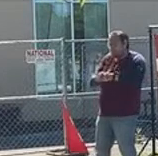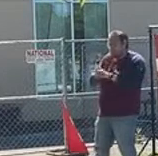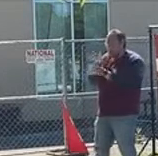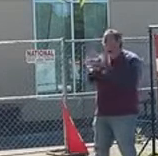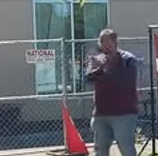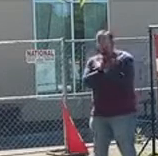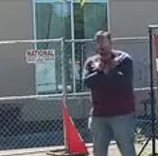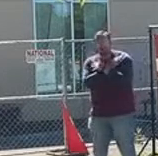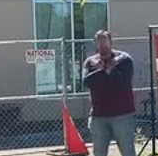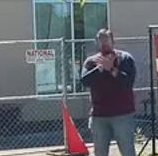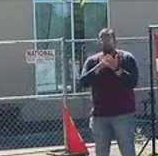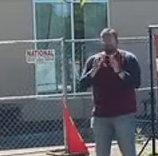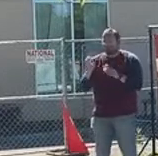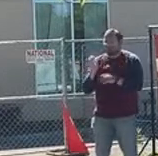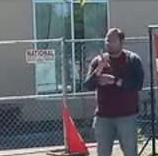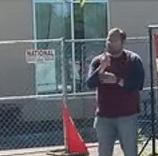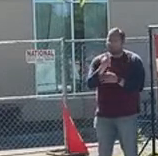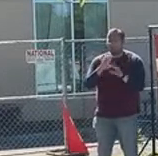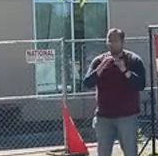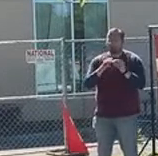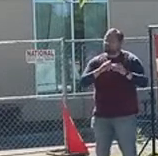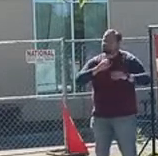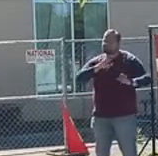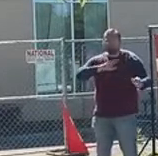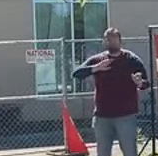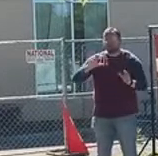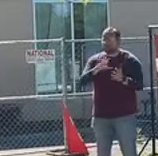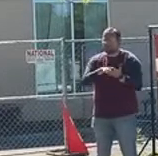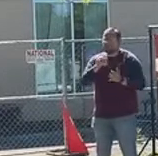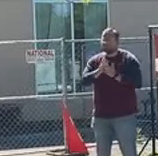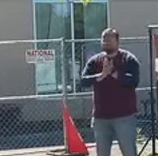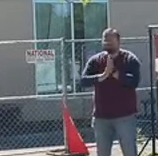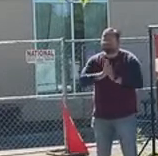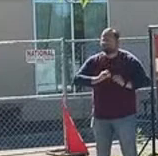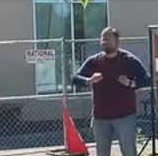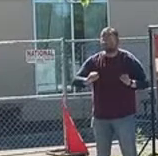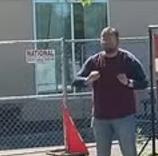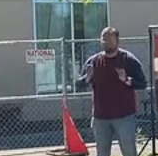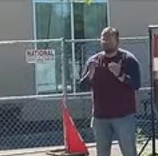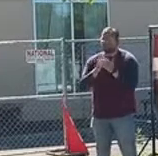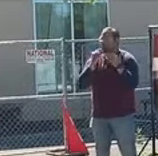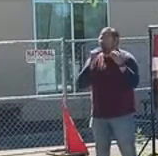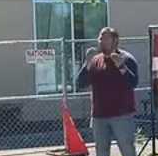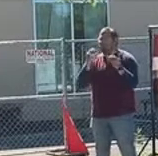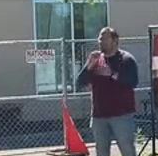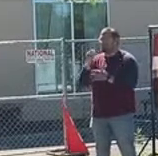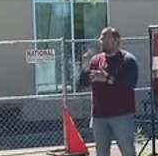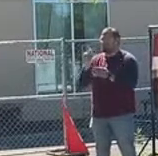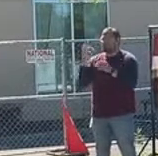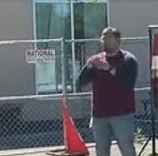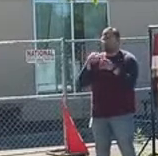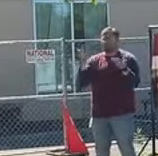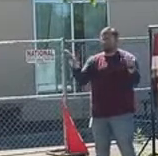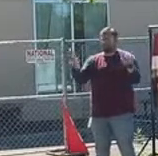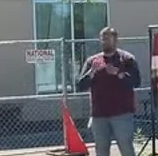students return to class refreshed, energized, and ready to learn. Again, thank you, Salem-Keizer voters.